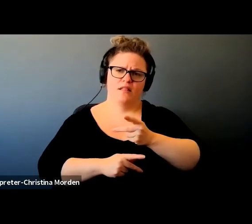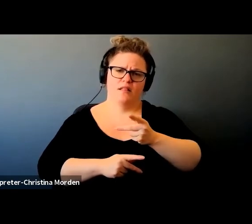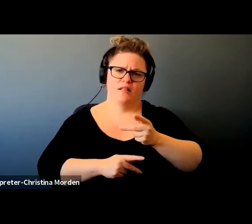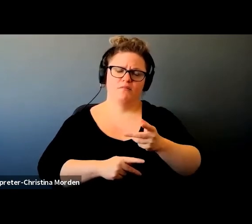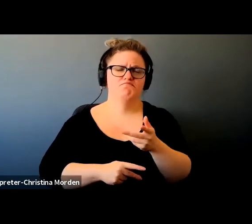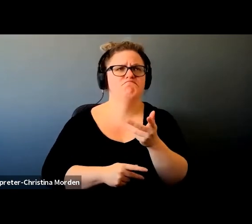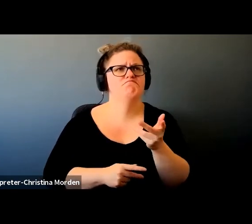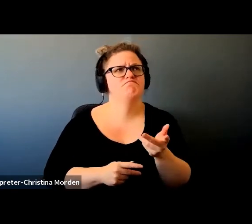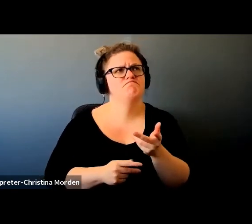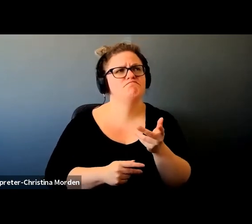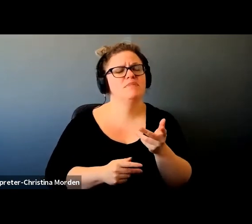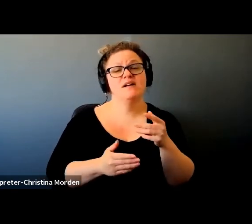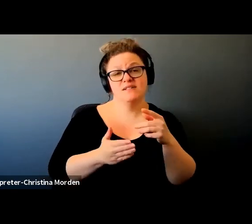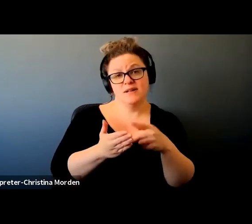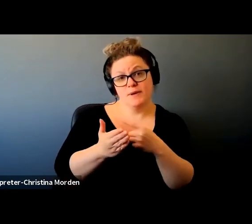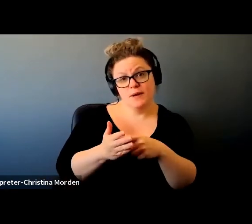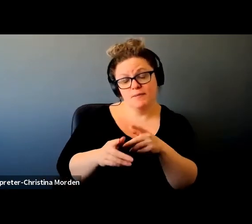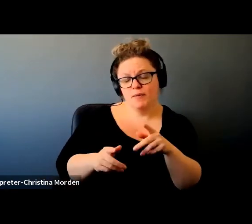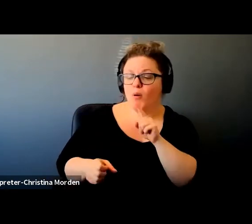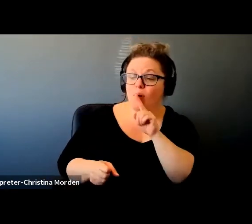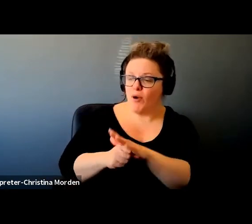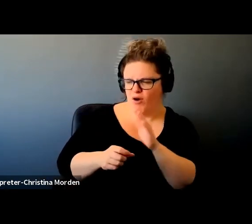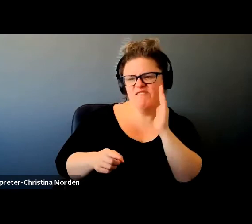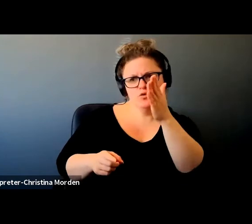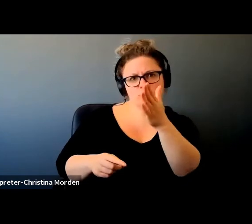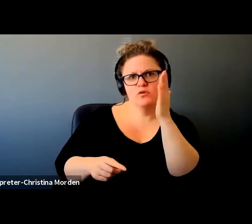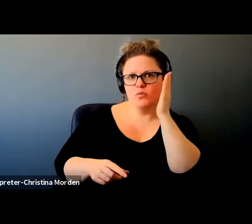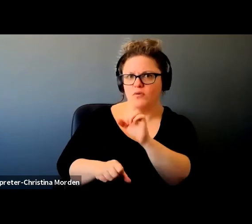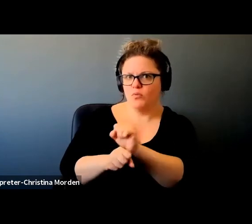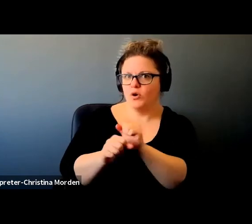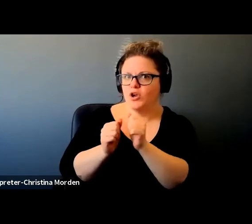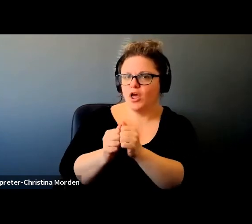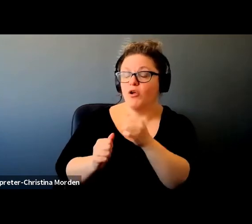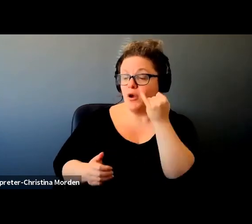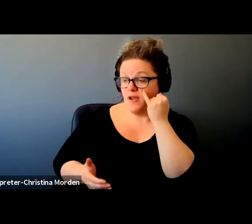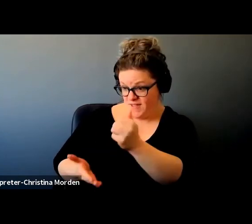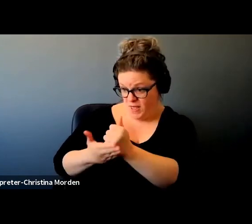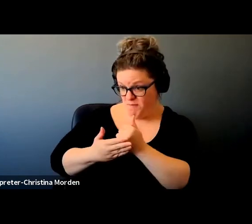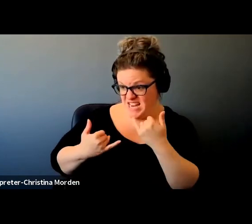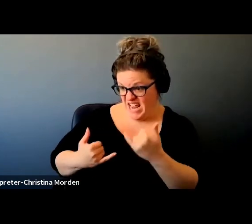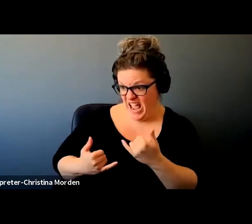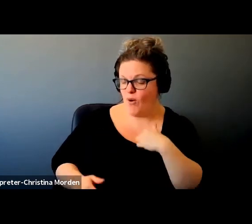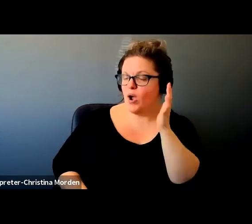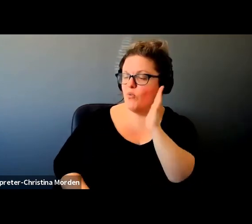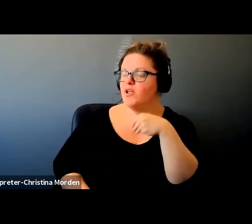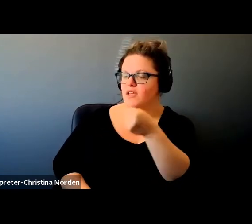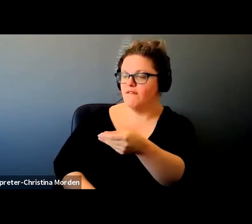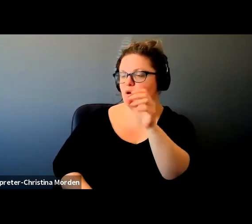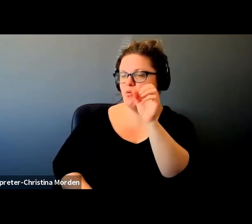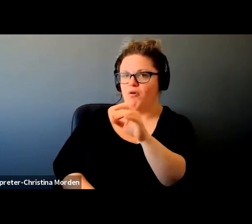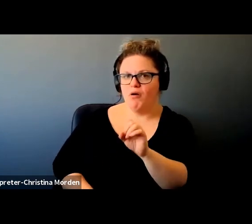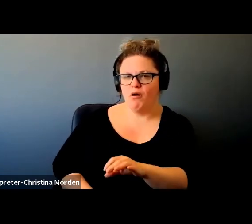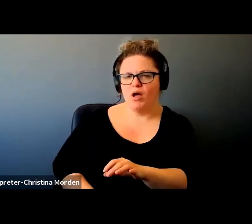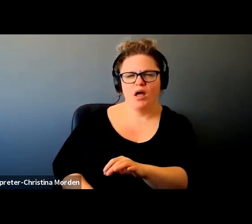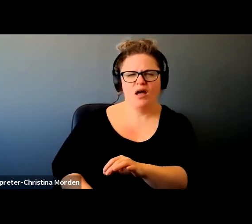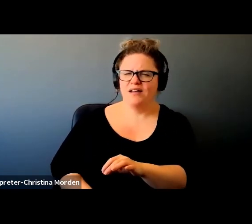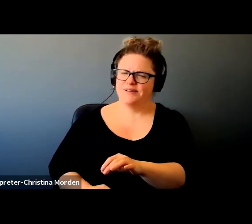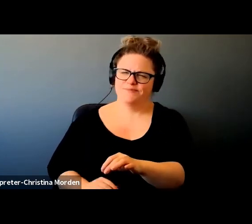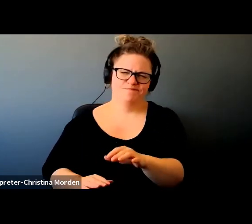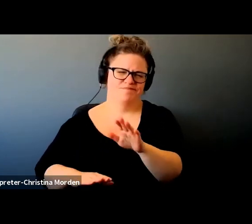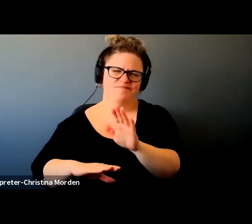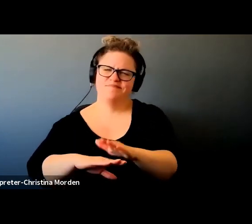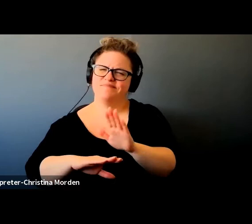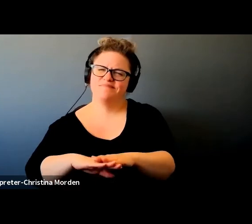sometimes people who are promising you future work or promising you, like, if you help them that you'll get A, B, C, or D, that's not actually happening.